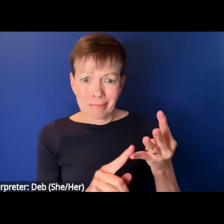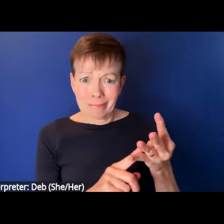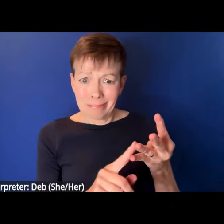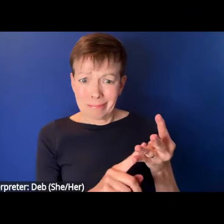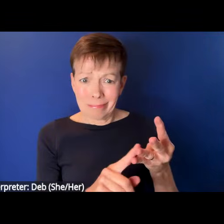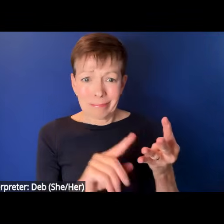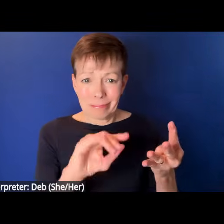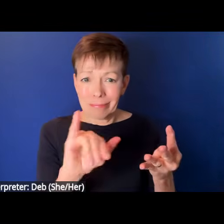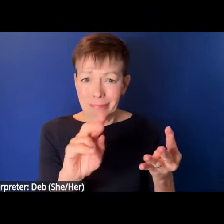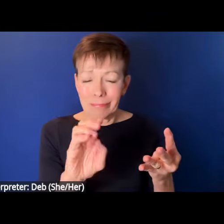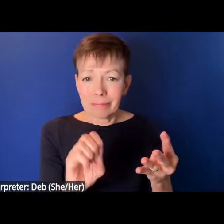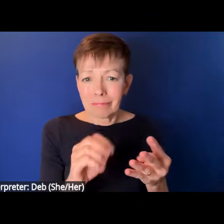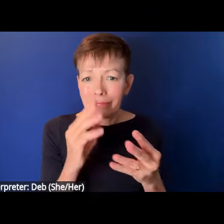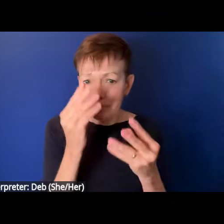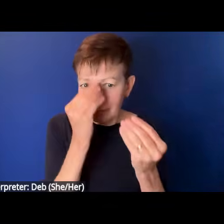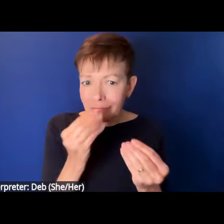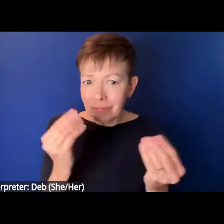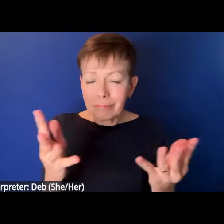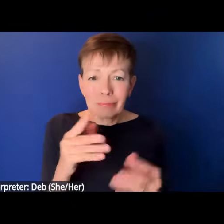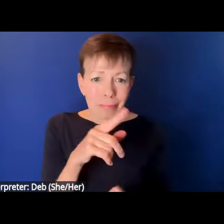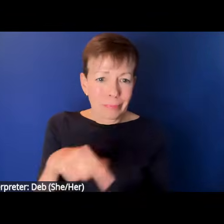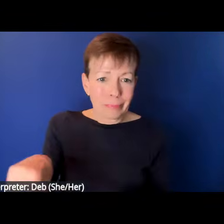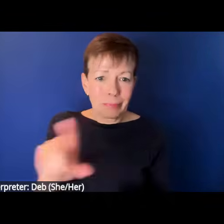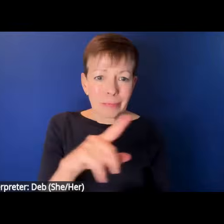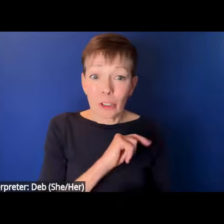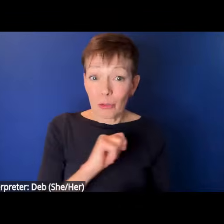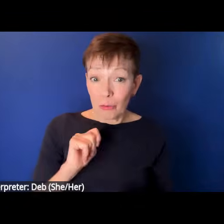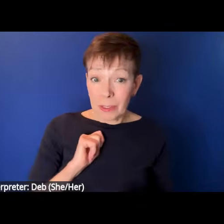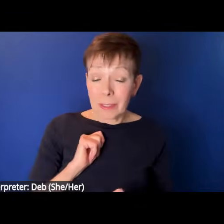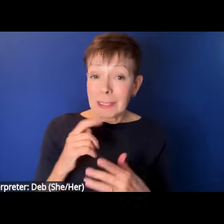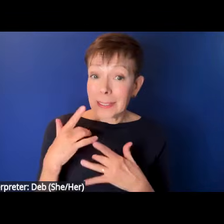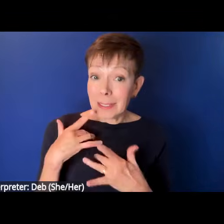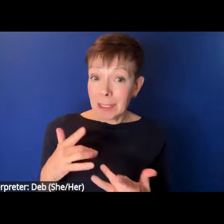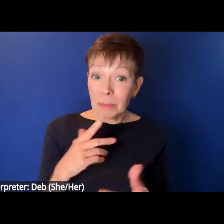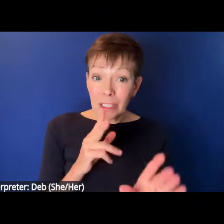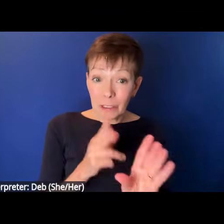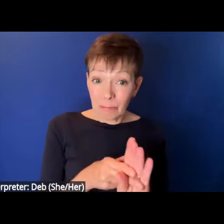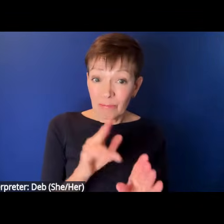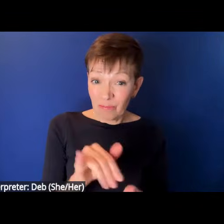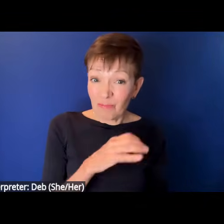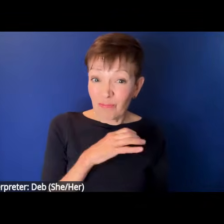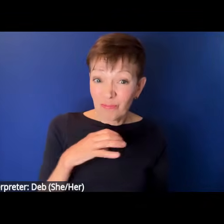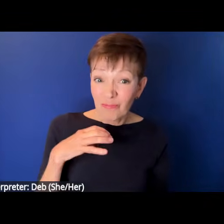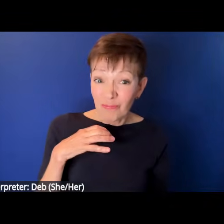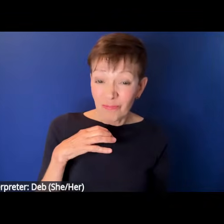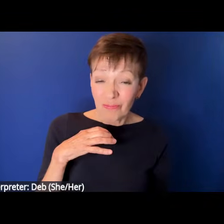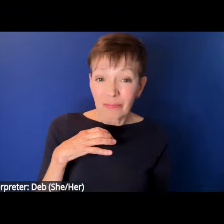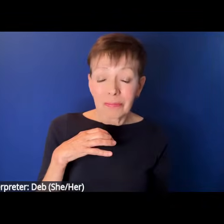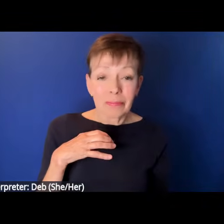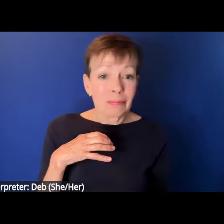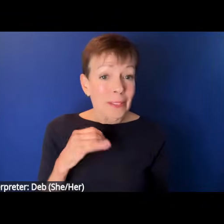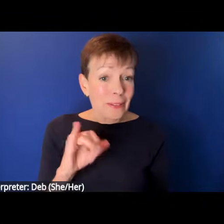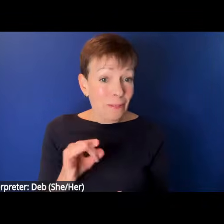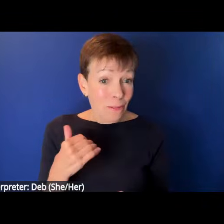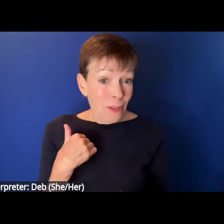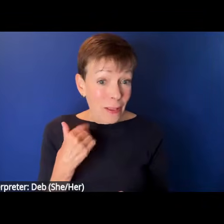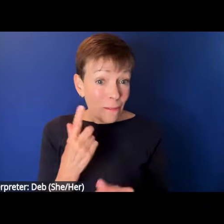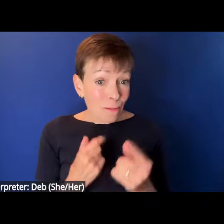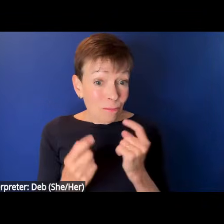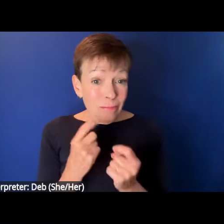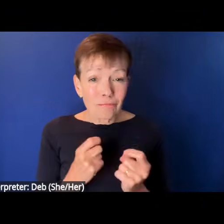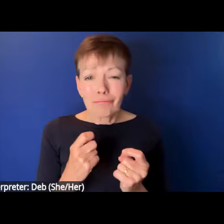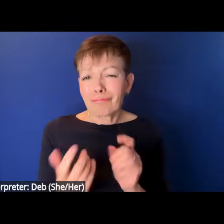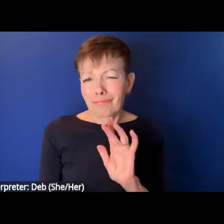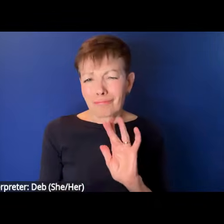to offer for the trustees who ordinarily sit on this committee, if there are any questions, welcome to reach out to me.